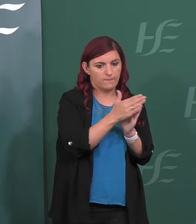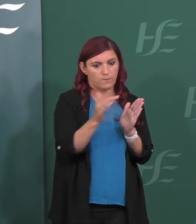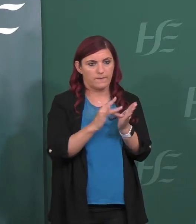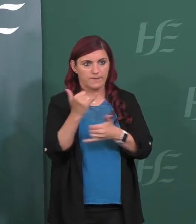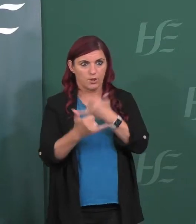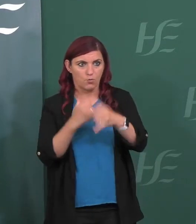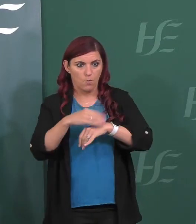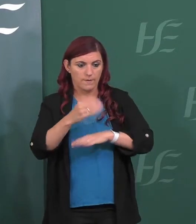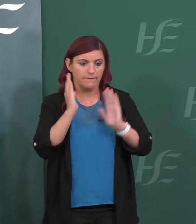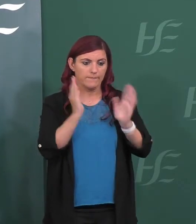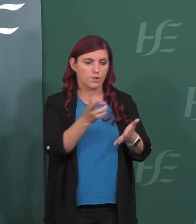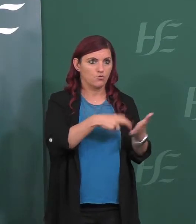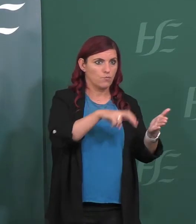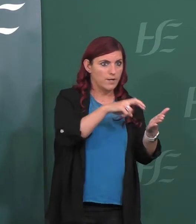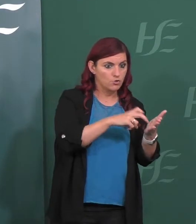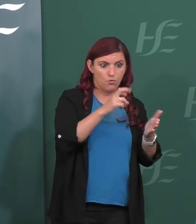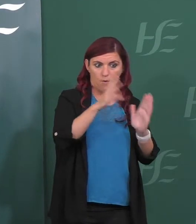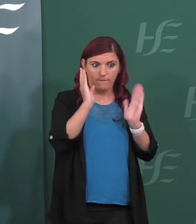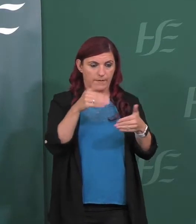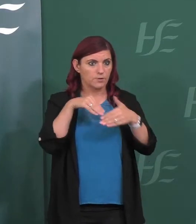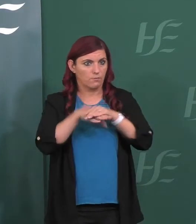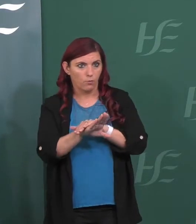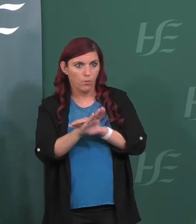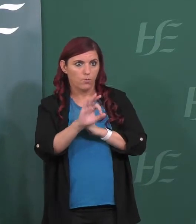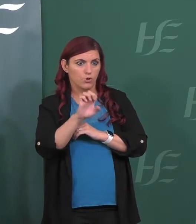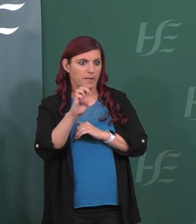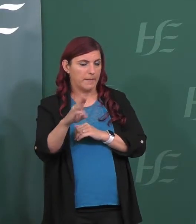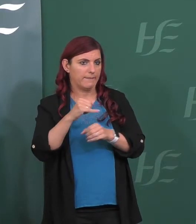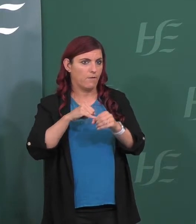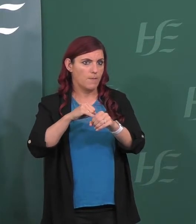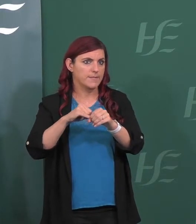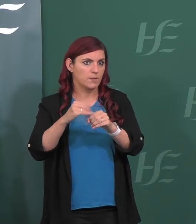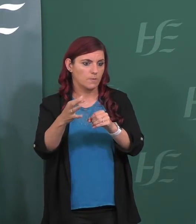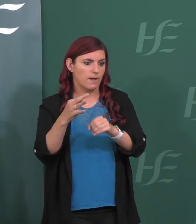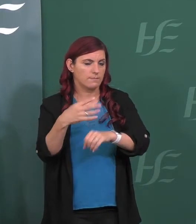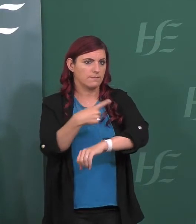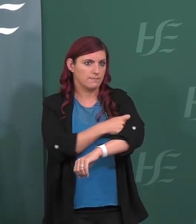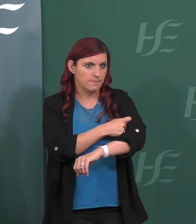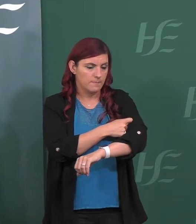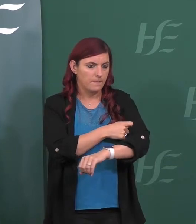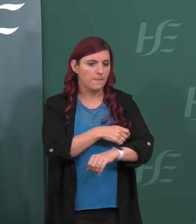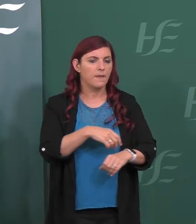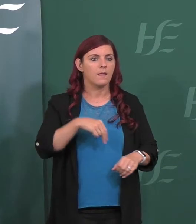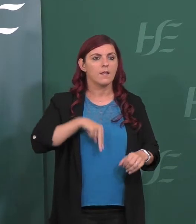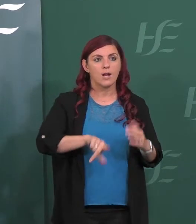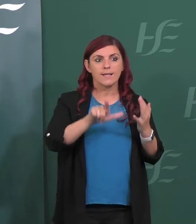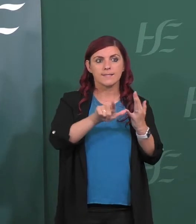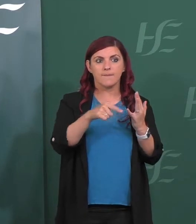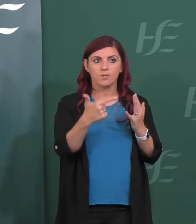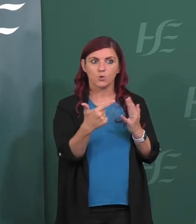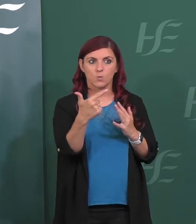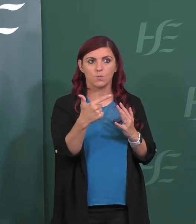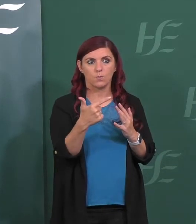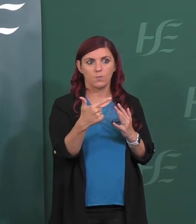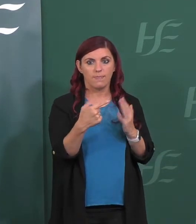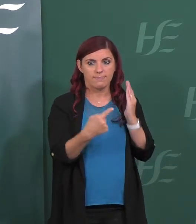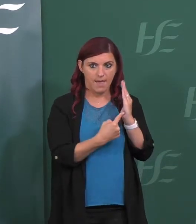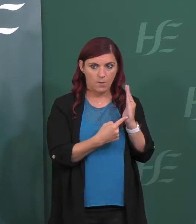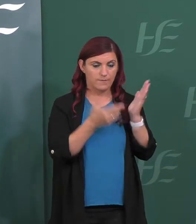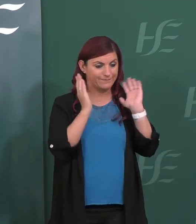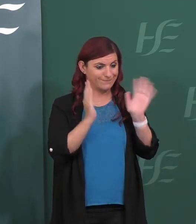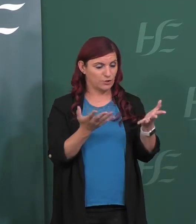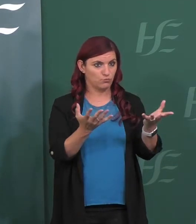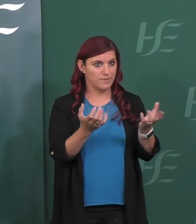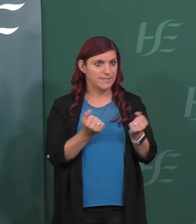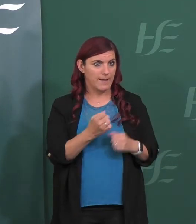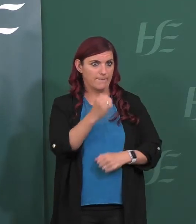either registered online or attended through their GP pharmacy. And almost 72,000 in total have now been